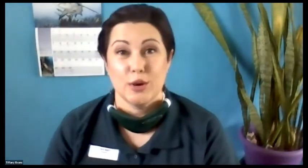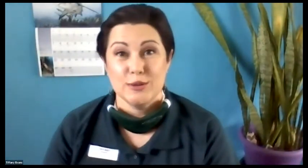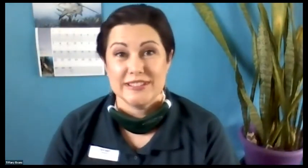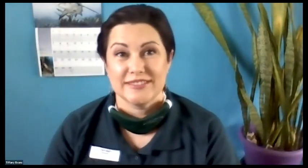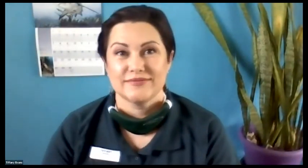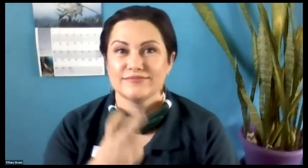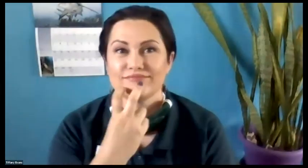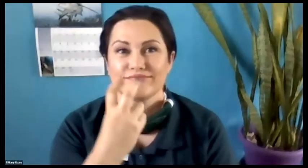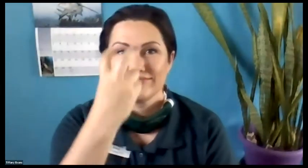Goat.